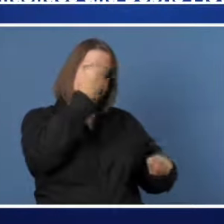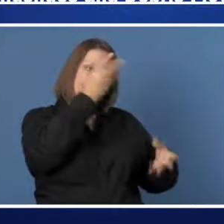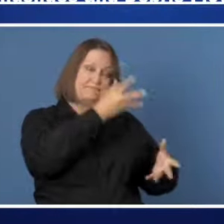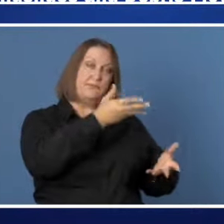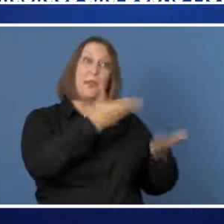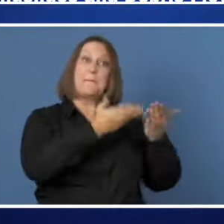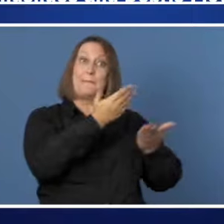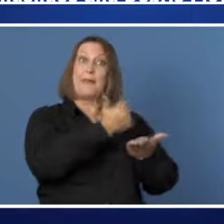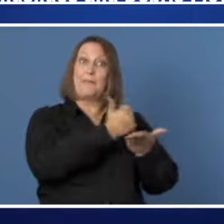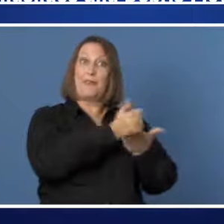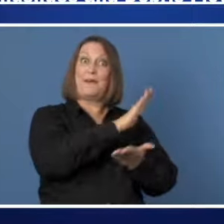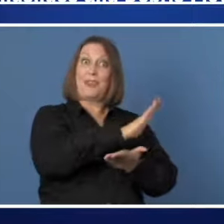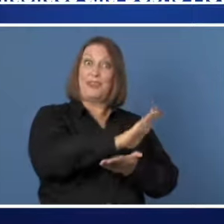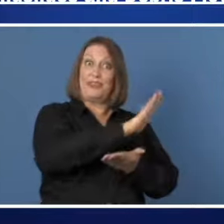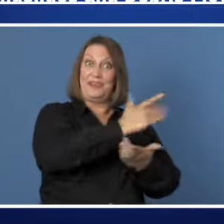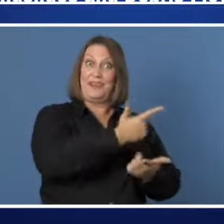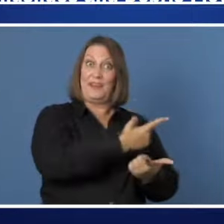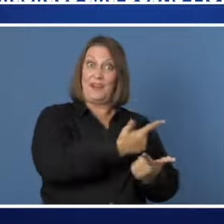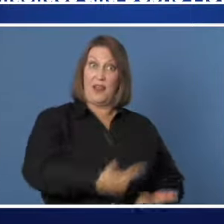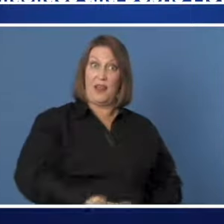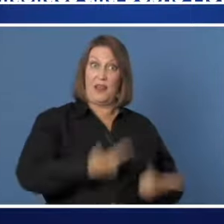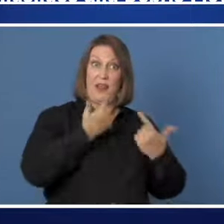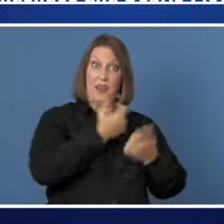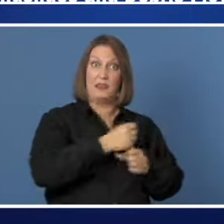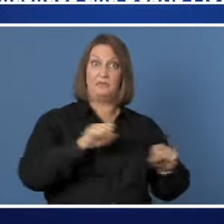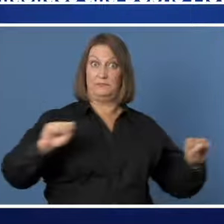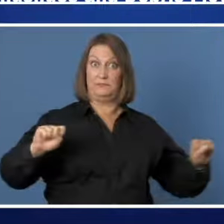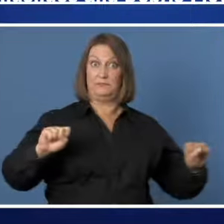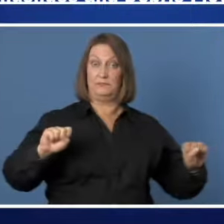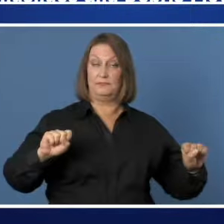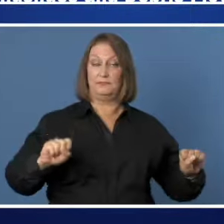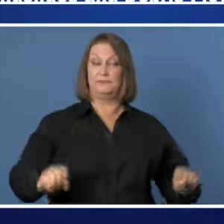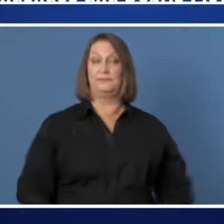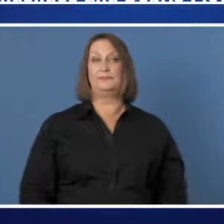them of a potential threat may help save lives.